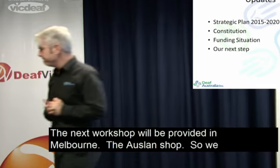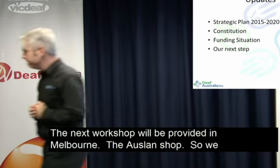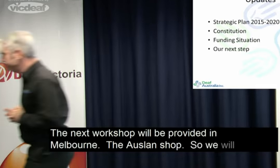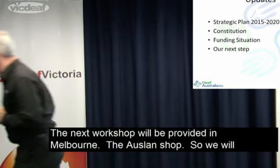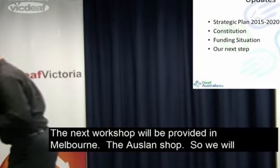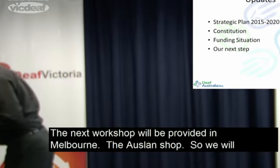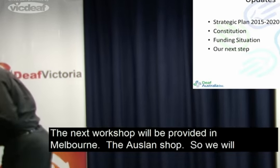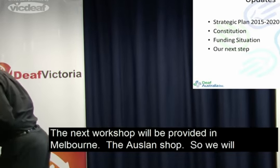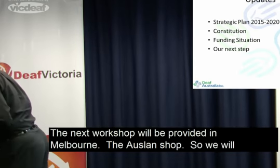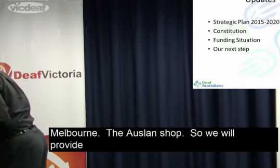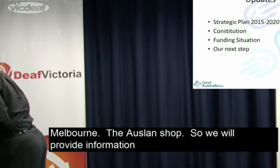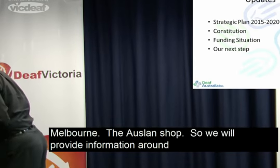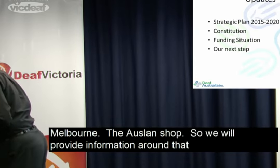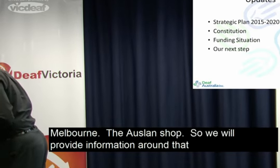and people will be able to service that online too.